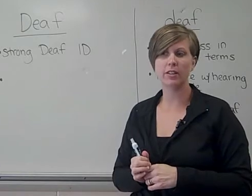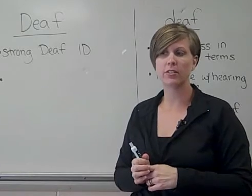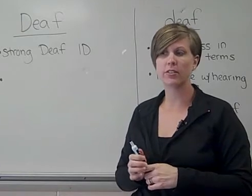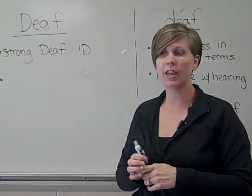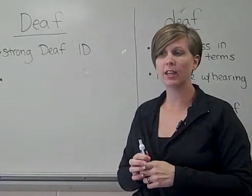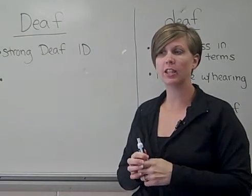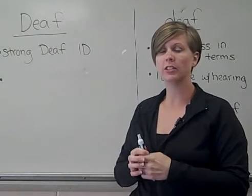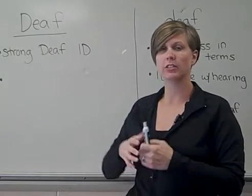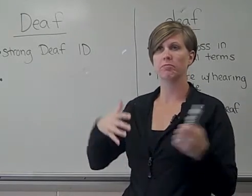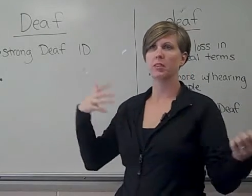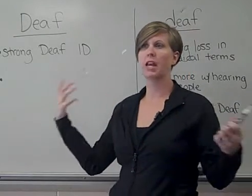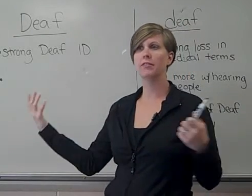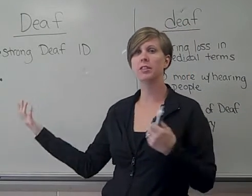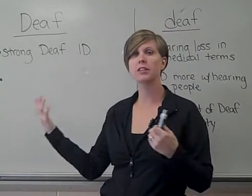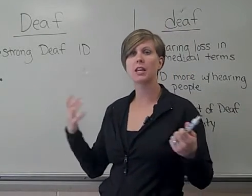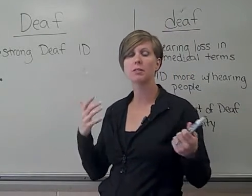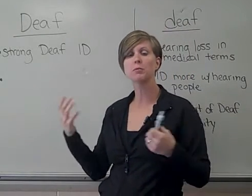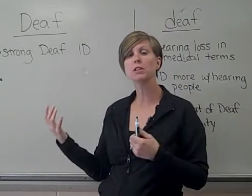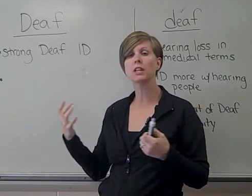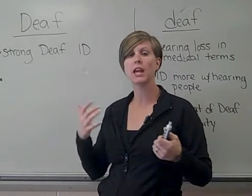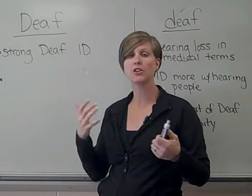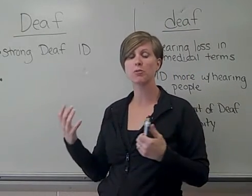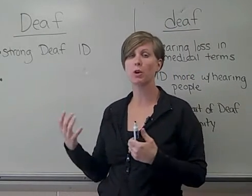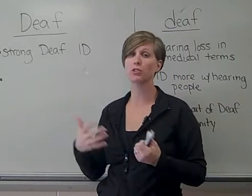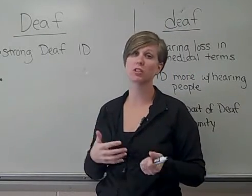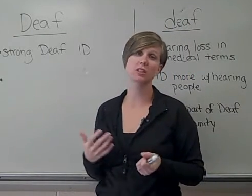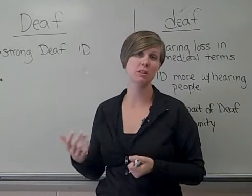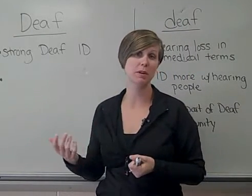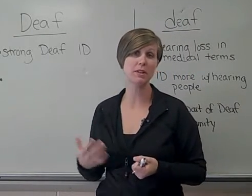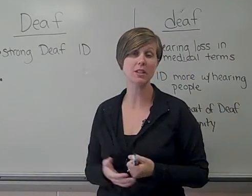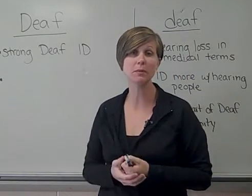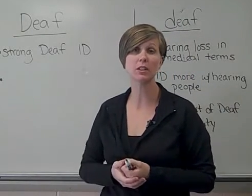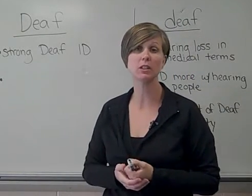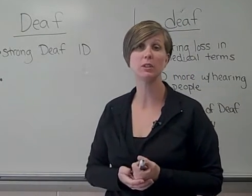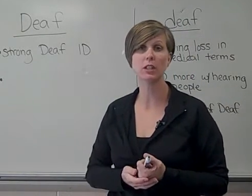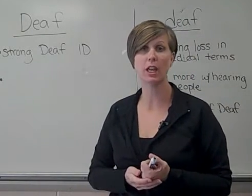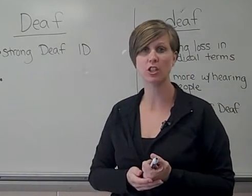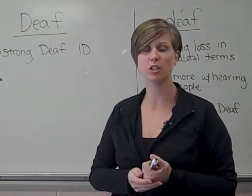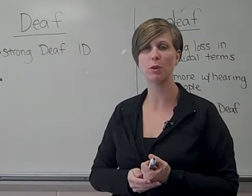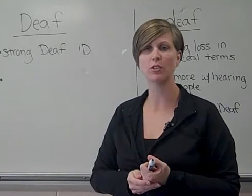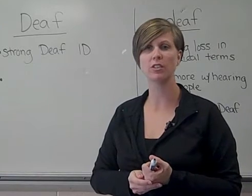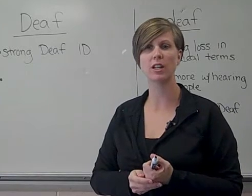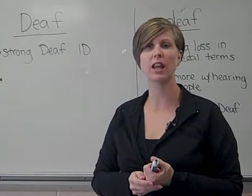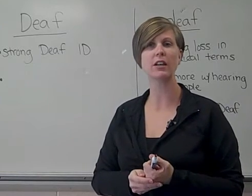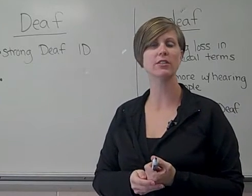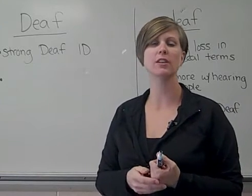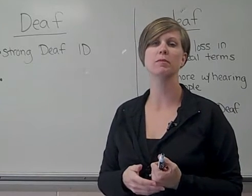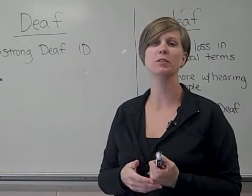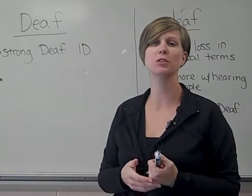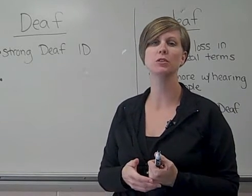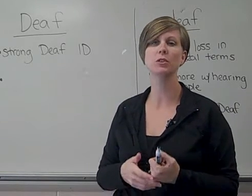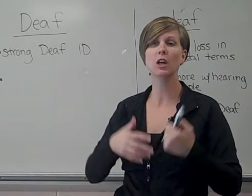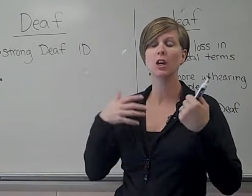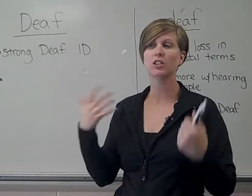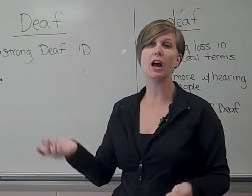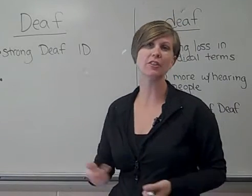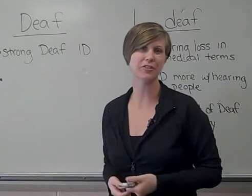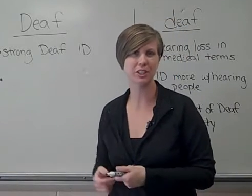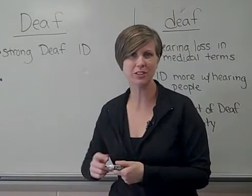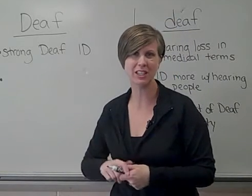and they have the same communication modes, or at least maybe similar communication modes, that allows them to talk freely